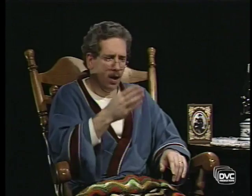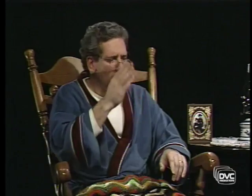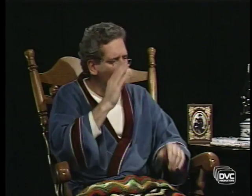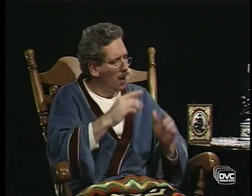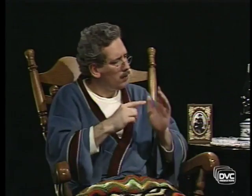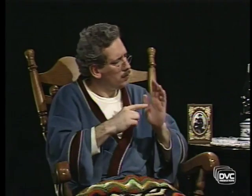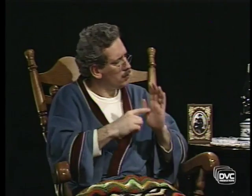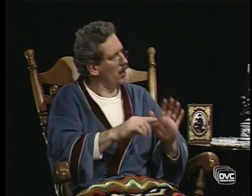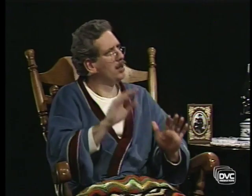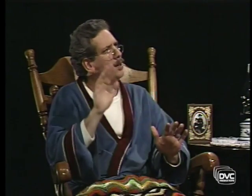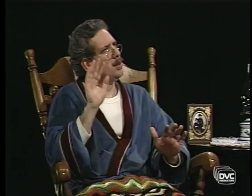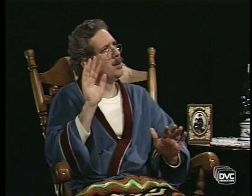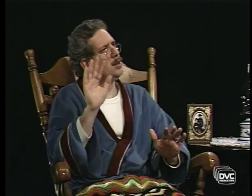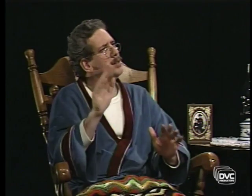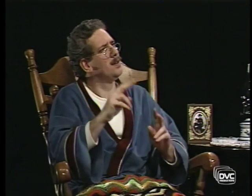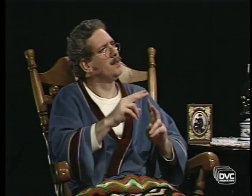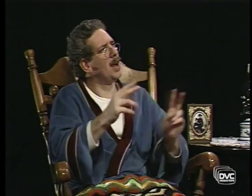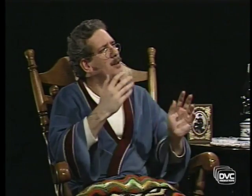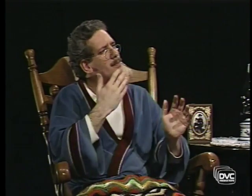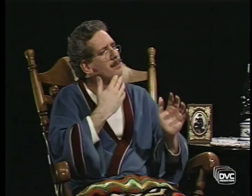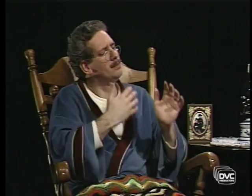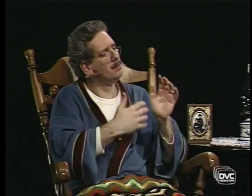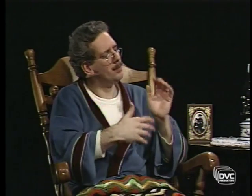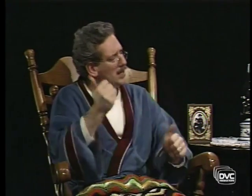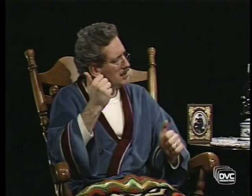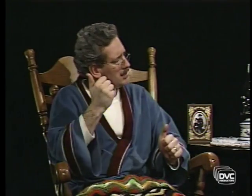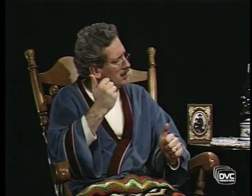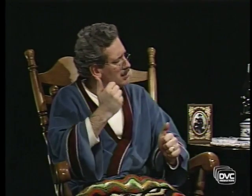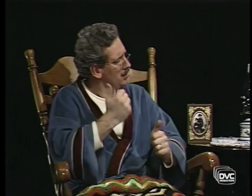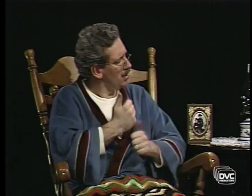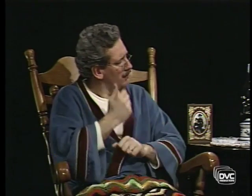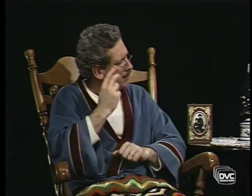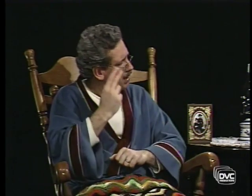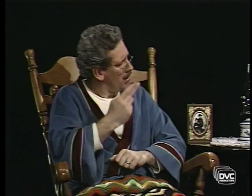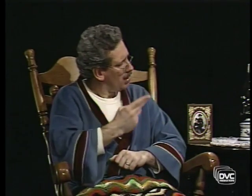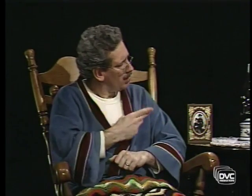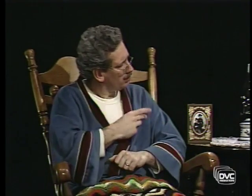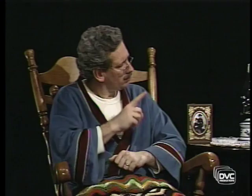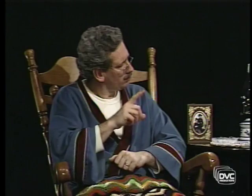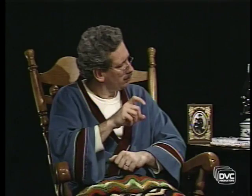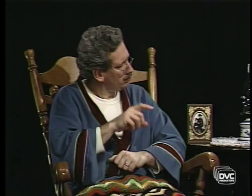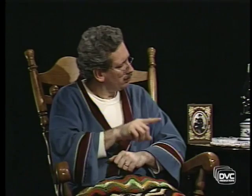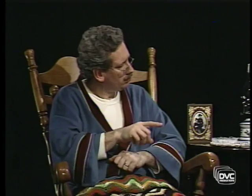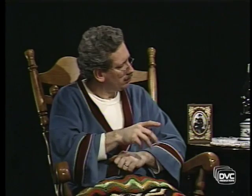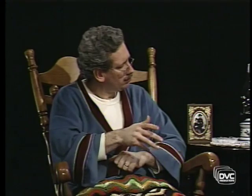us or when did God show his very best love for